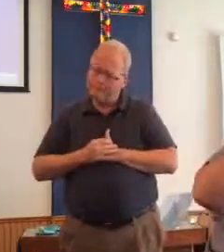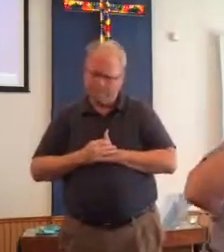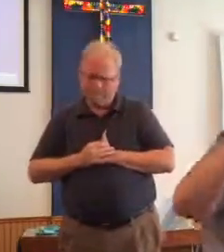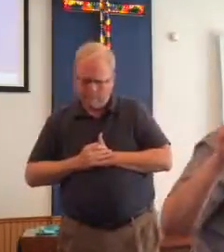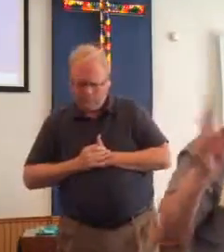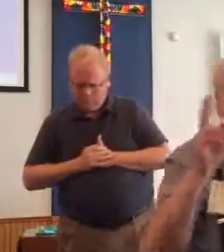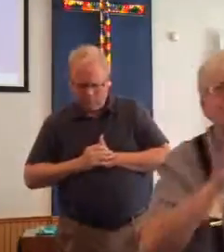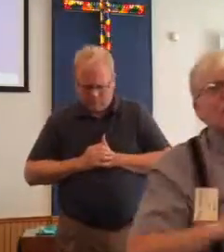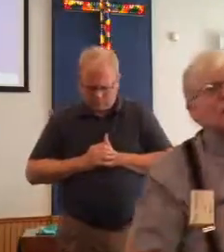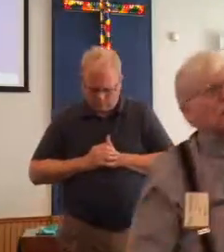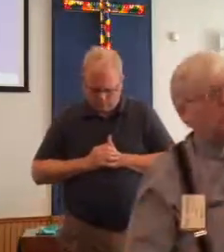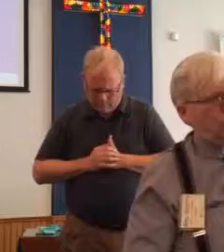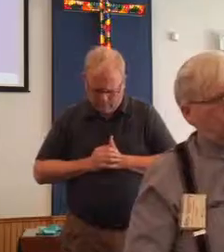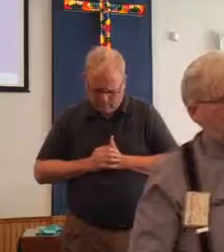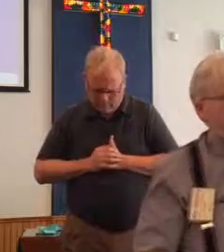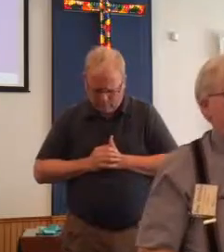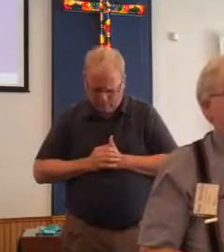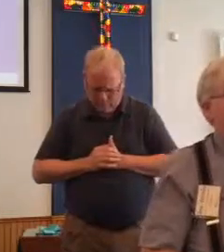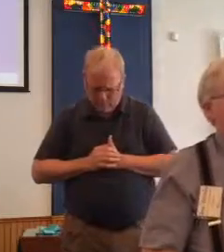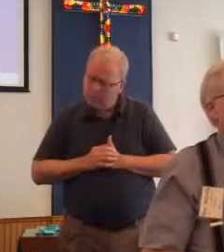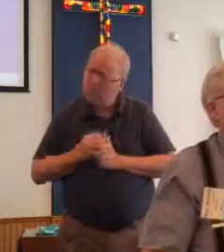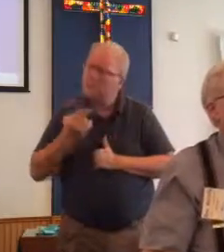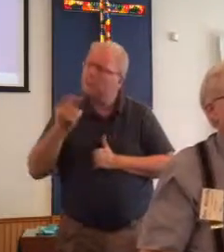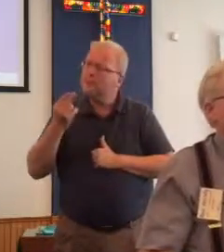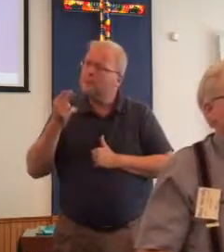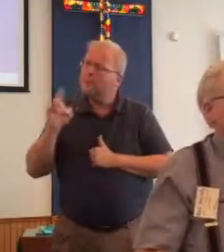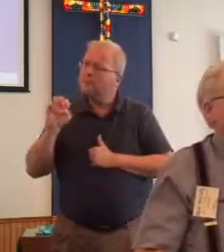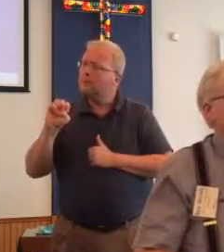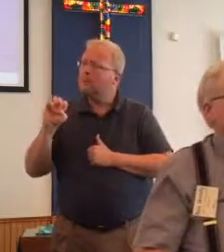So, you know, when you talk about heroes,